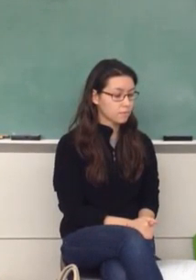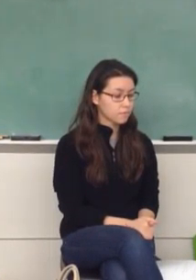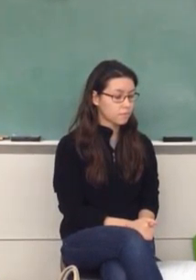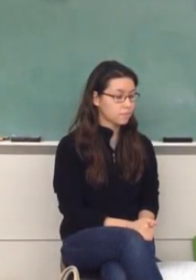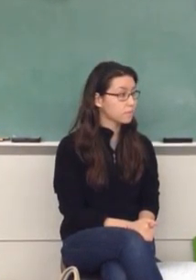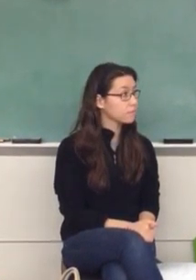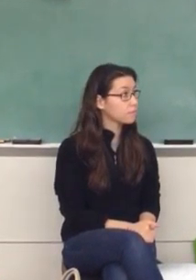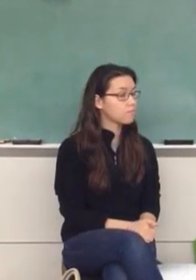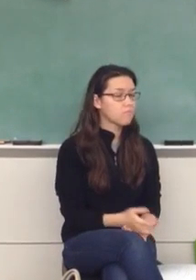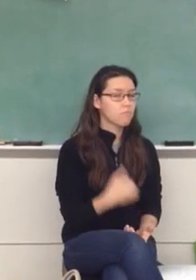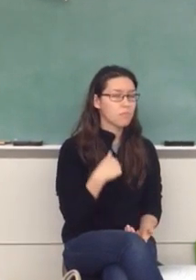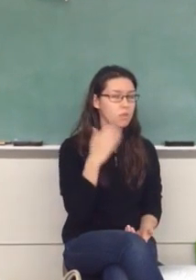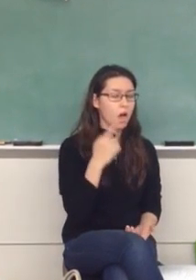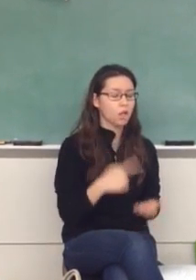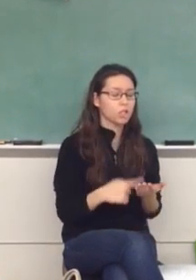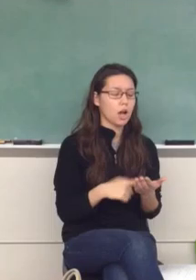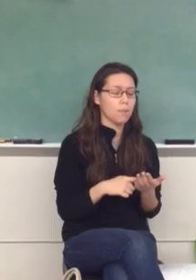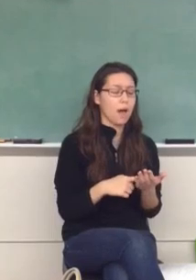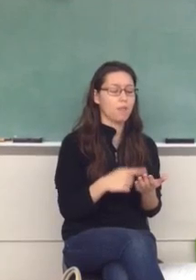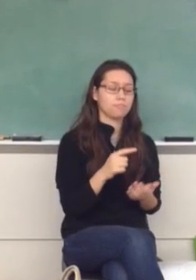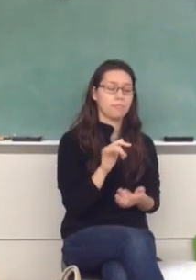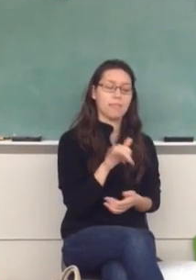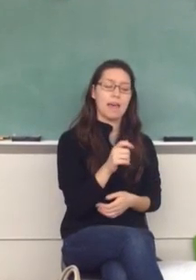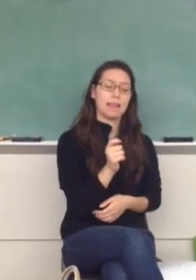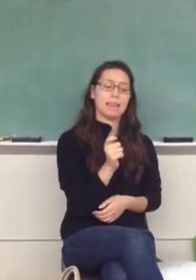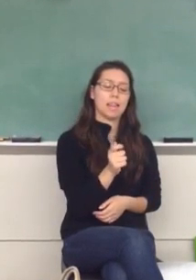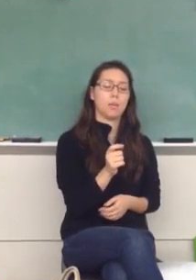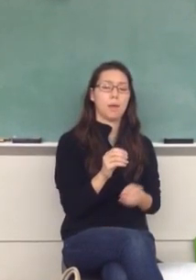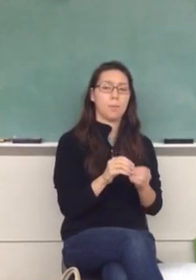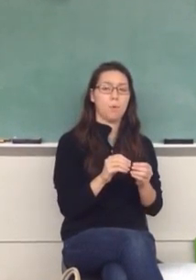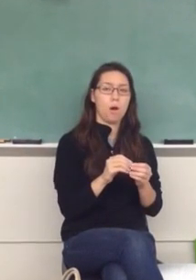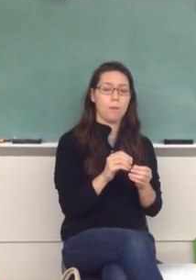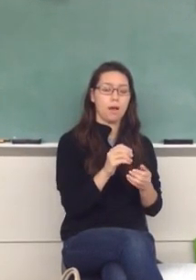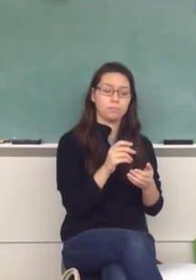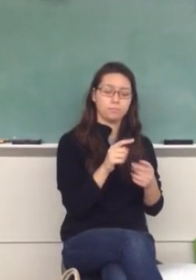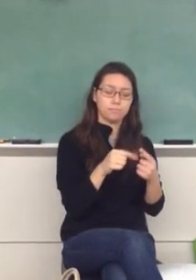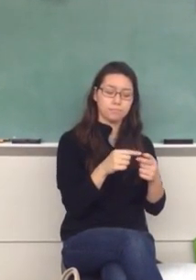I'll talk a little bit about some of their properties later when I give you the names of the groups.